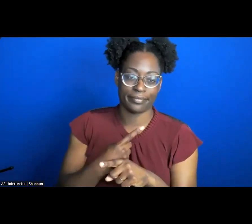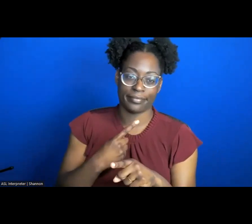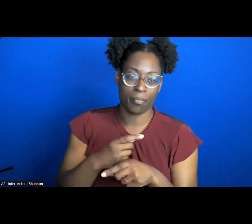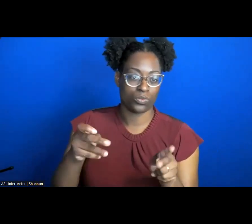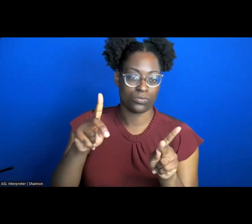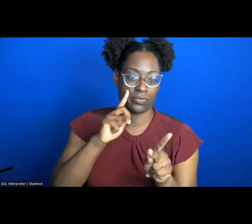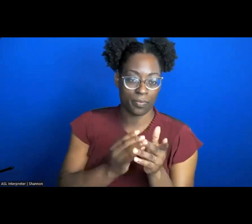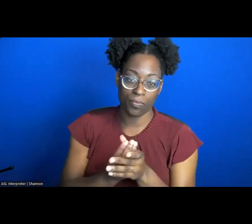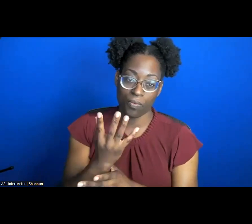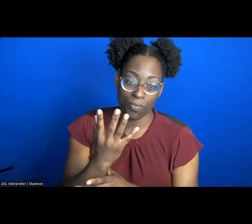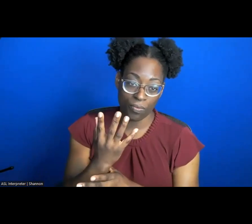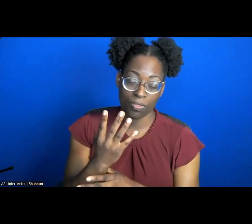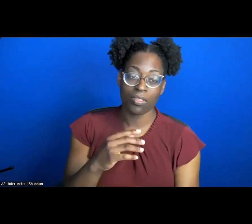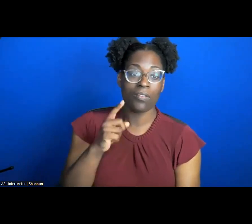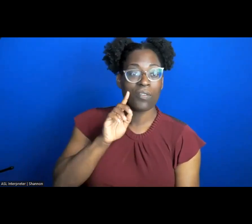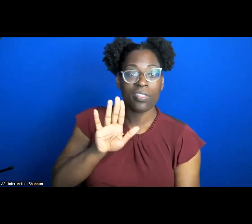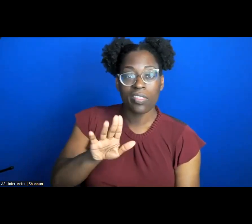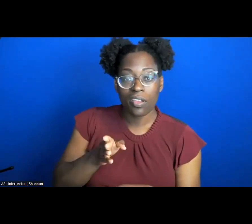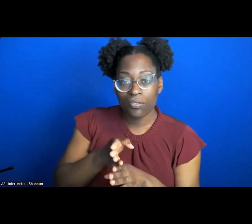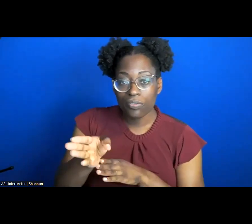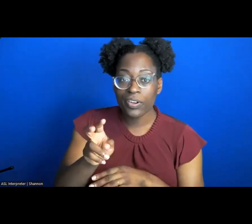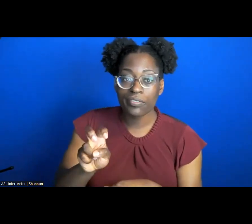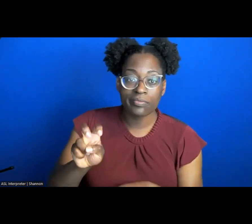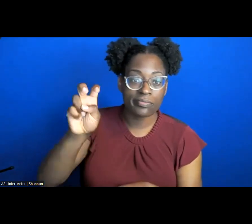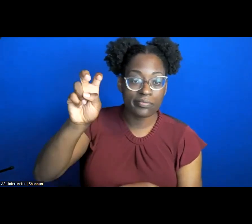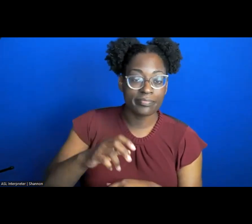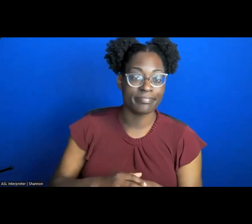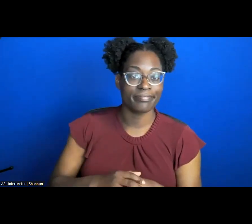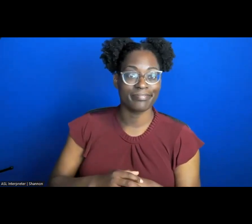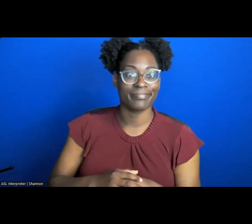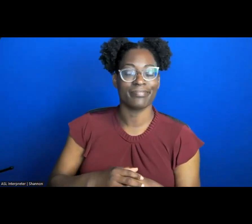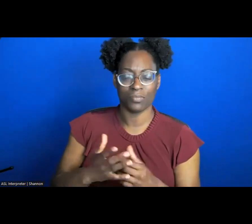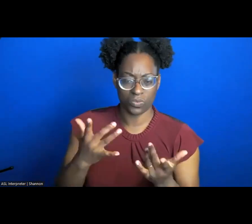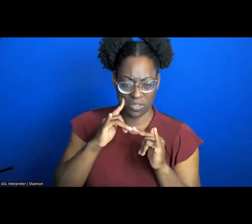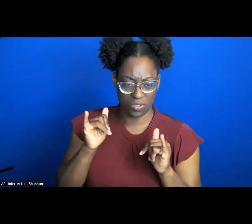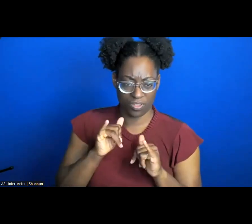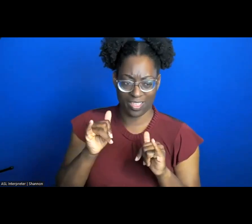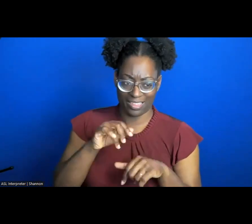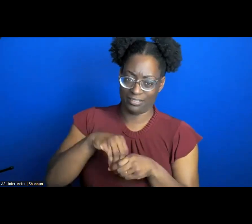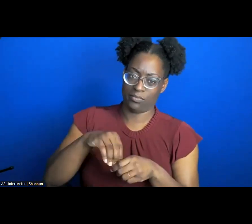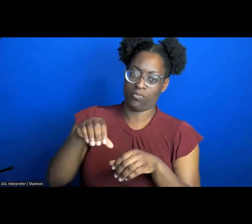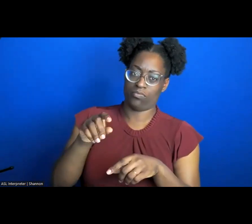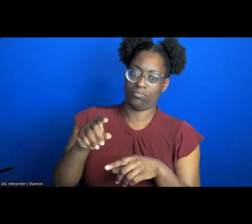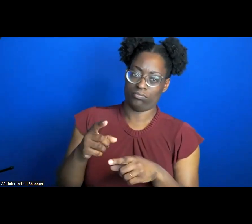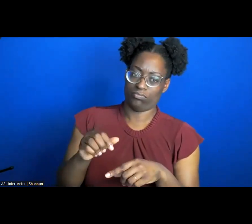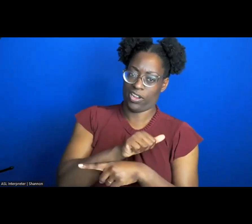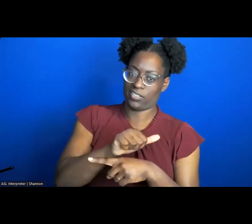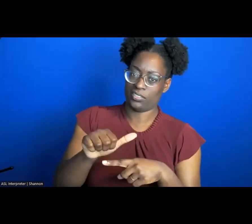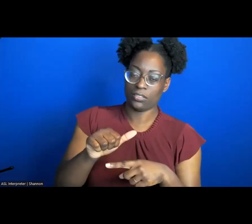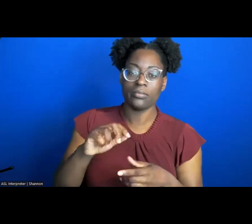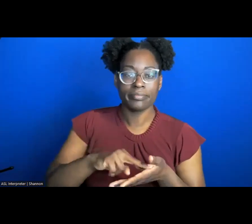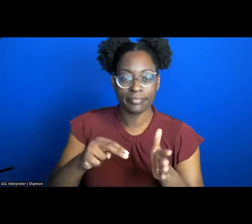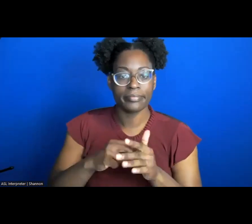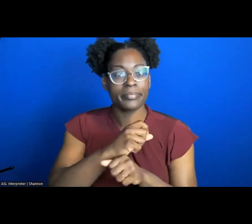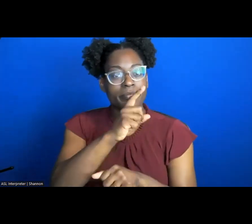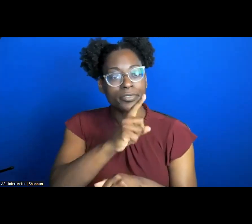Again, in practice with the field, it means ensuring that Black and Brown early educators not only have access to certifications